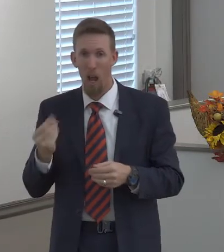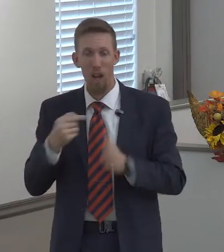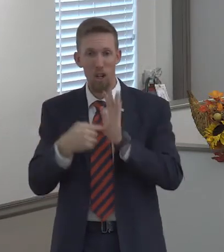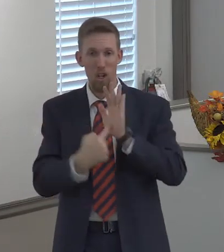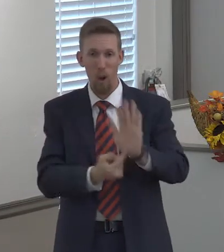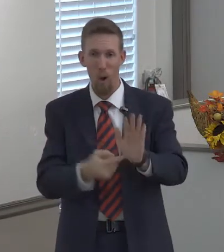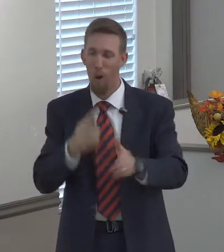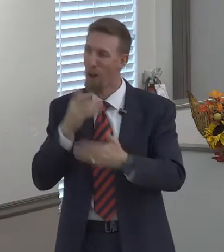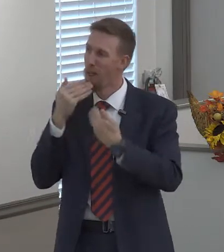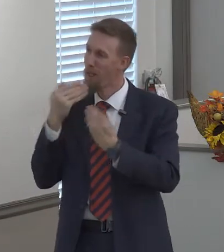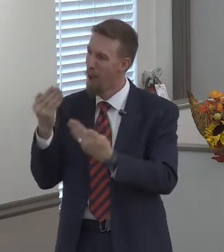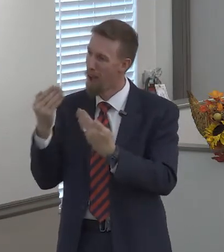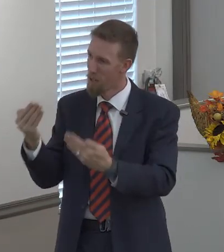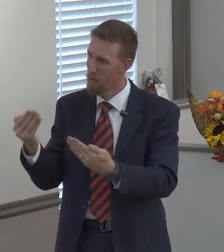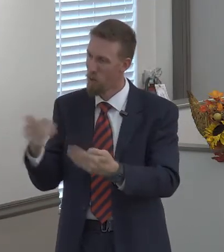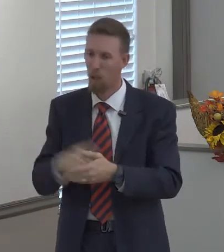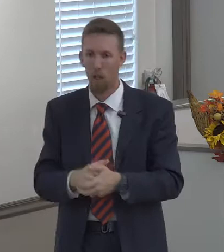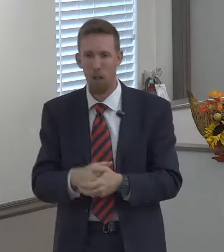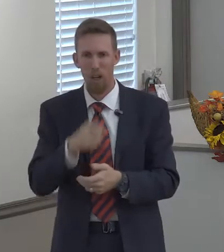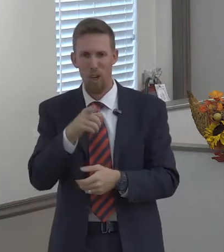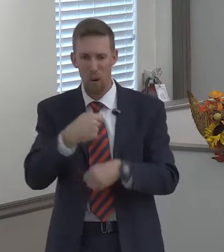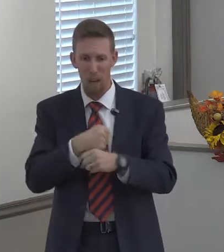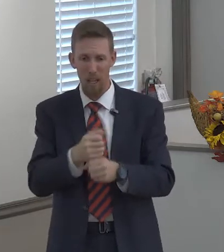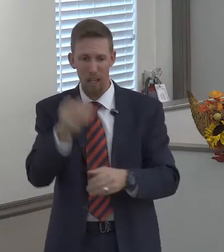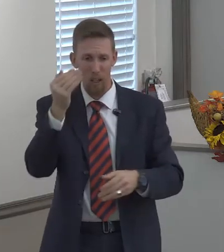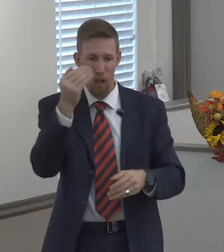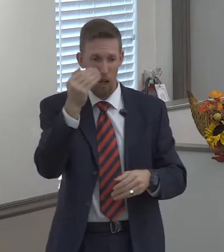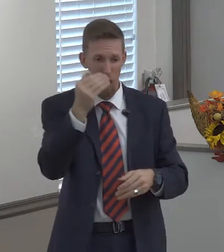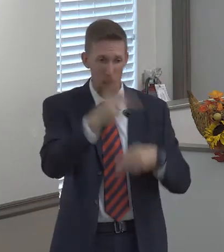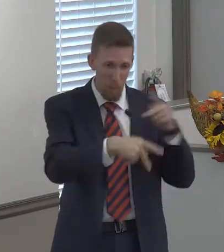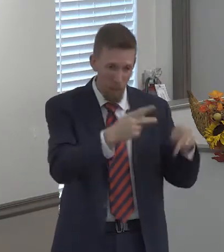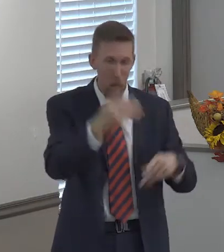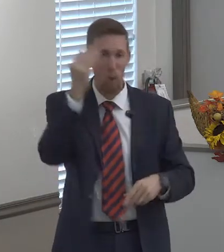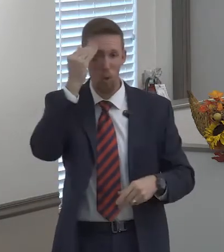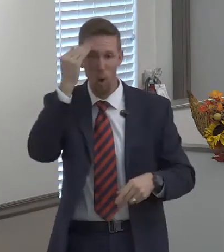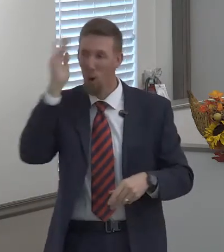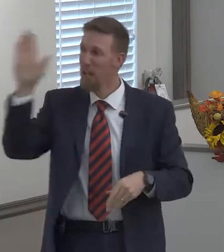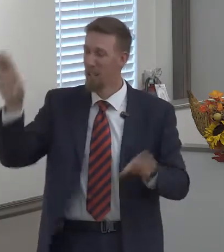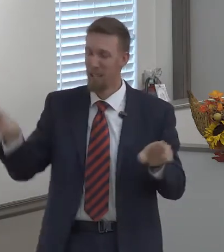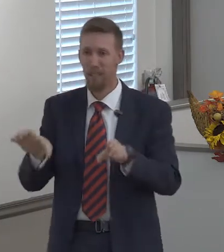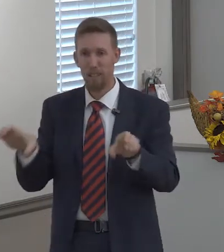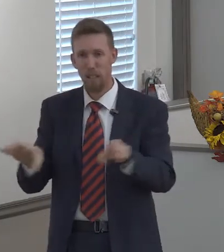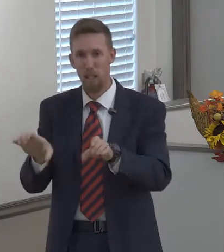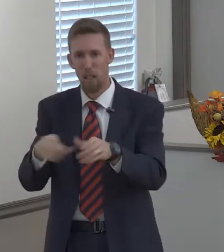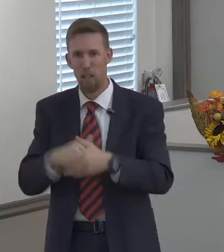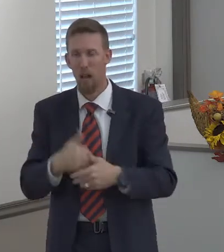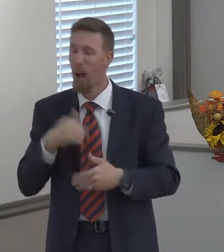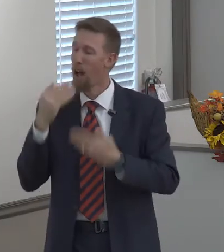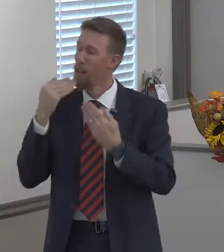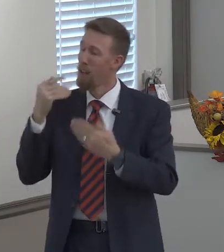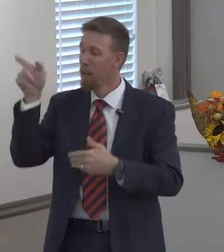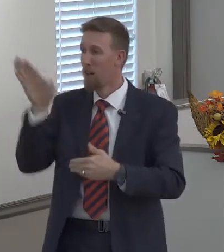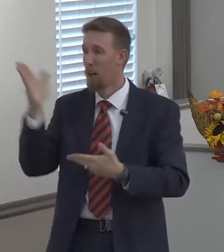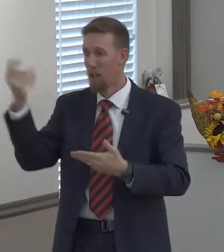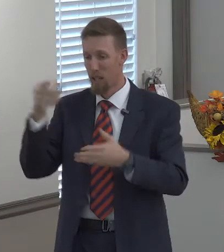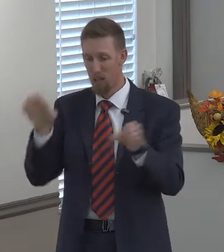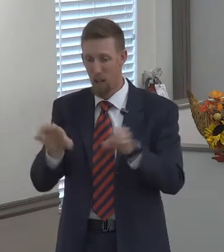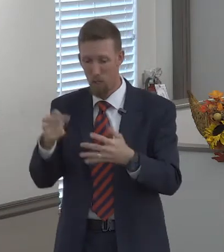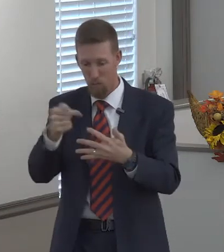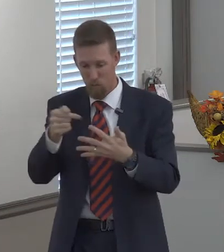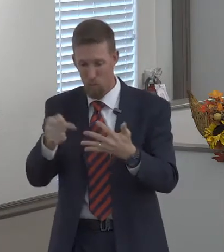this thanks? Well, it's simple. It's two words. Just give thanks. Just number one, just give thanks. In